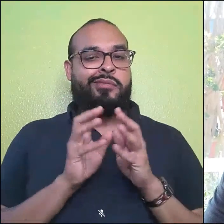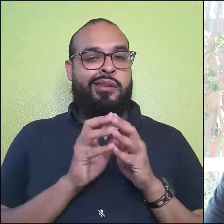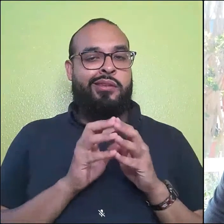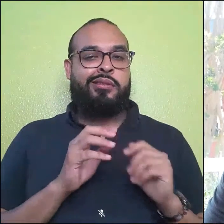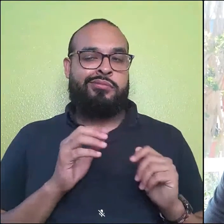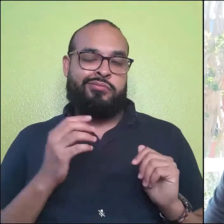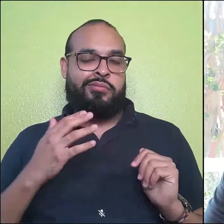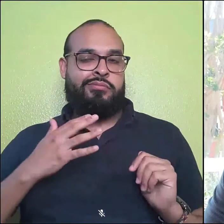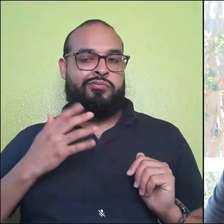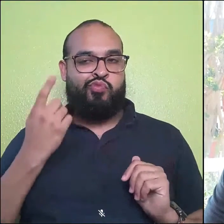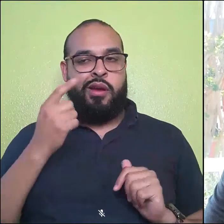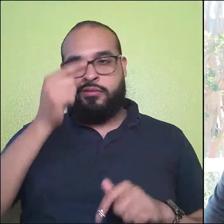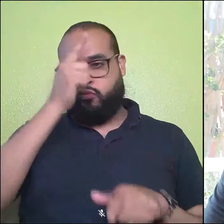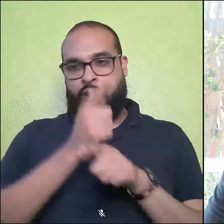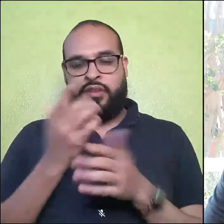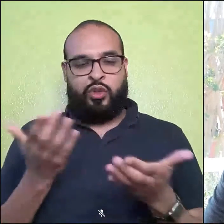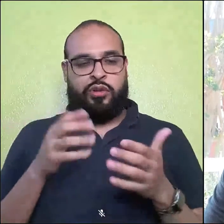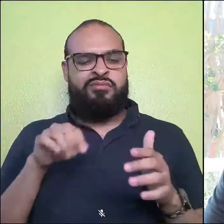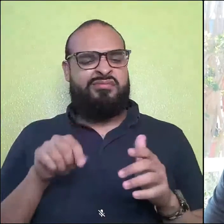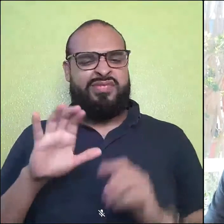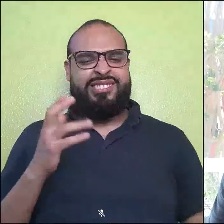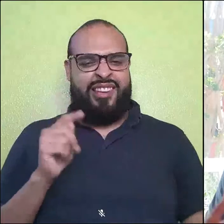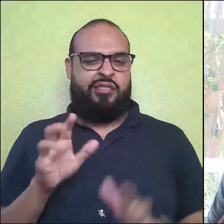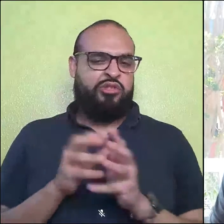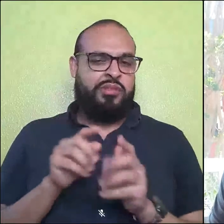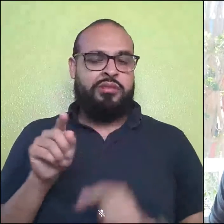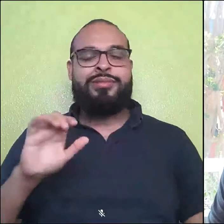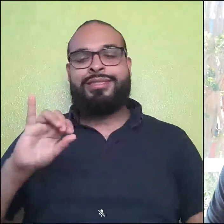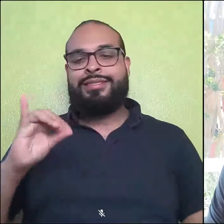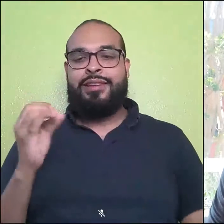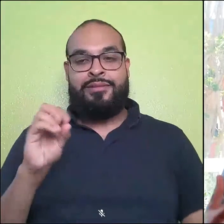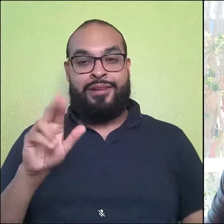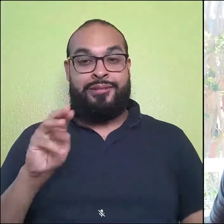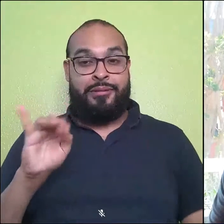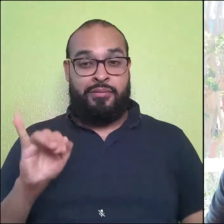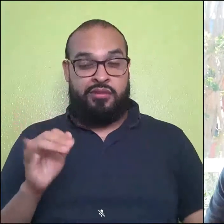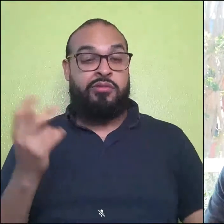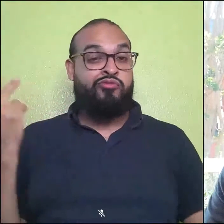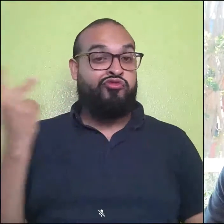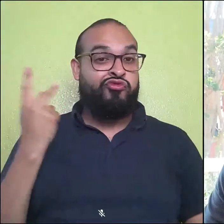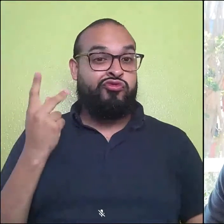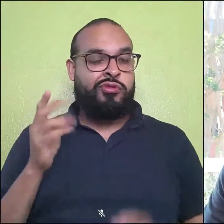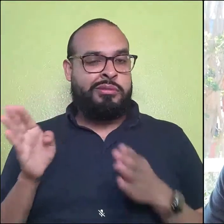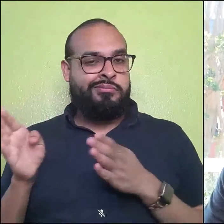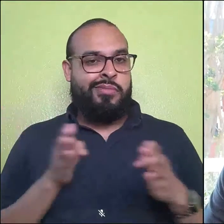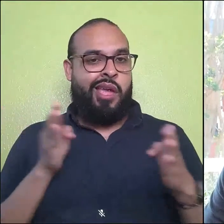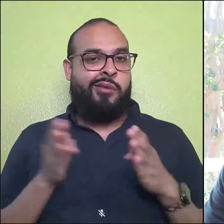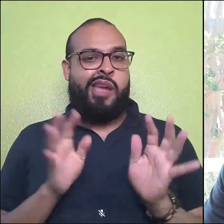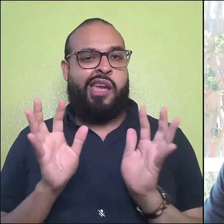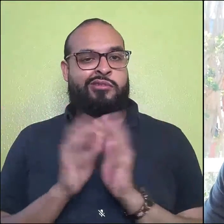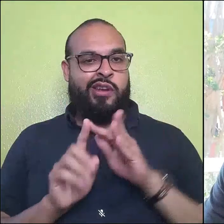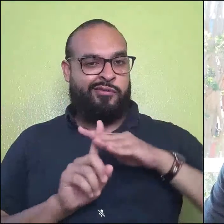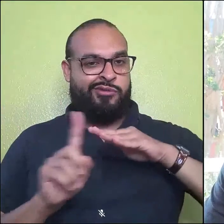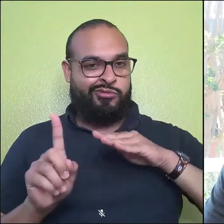we're really looking towards helping other men connect back to themselves and really create that fellowship and brotherhood